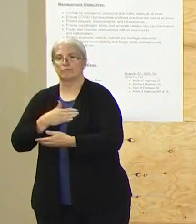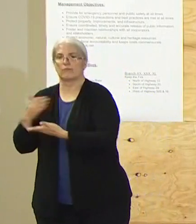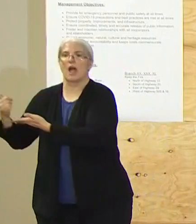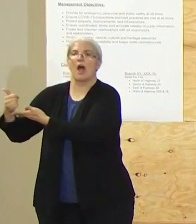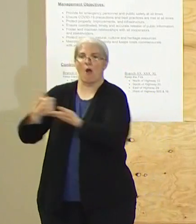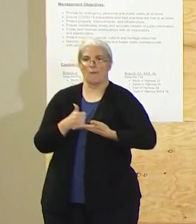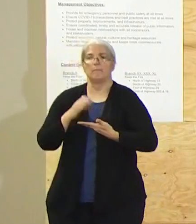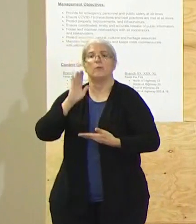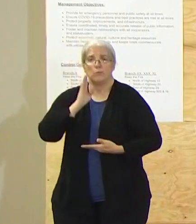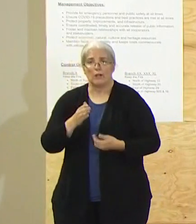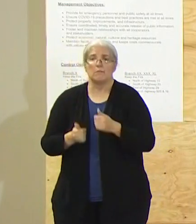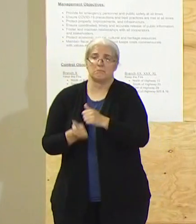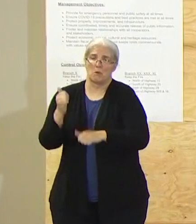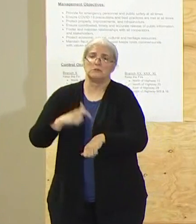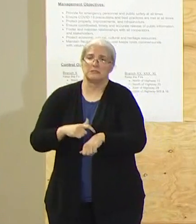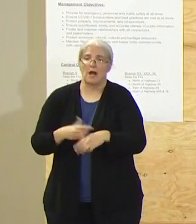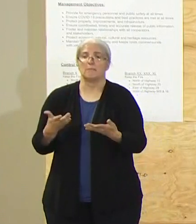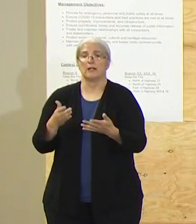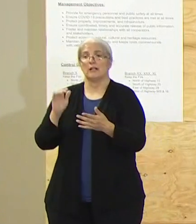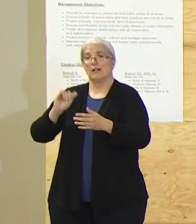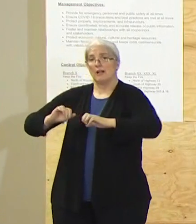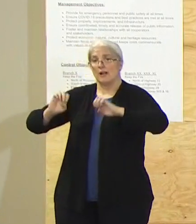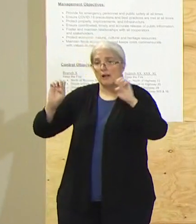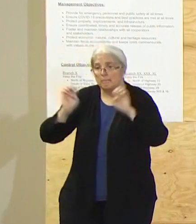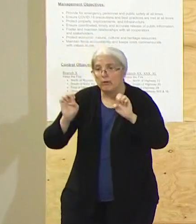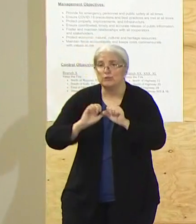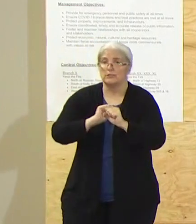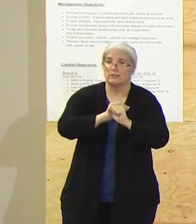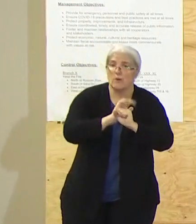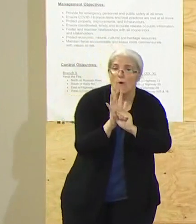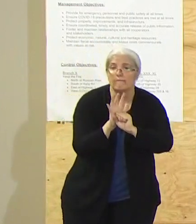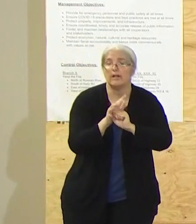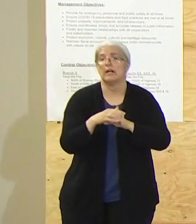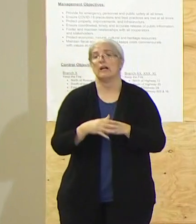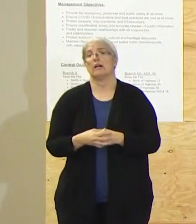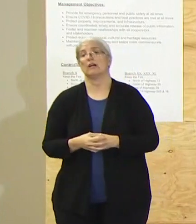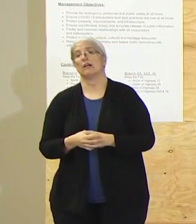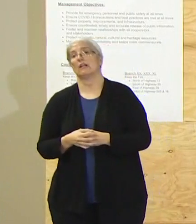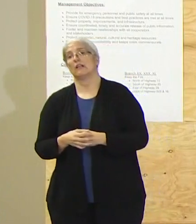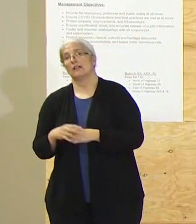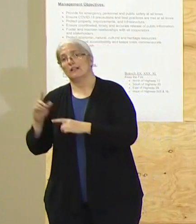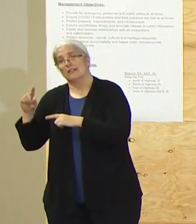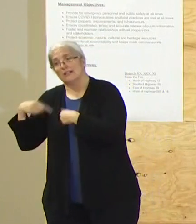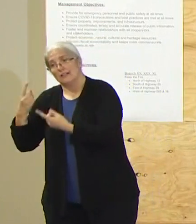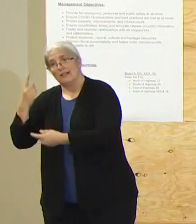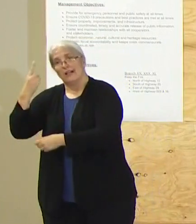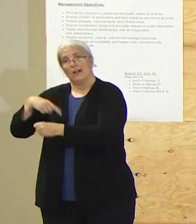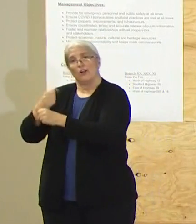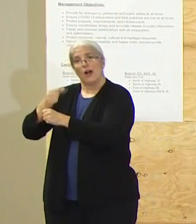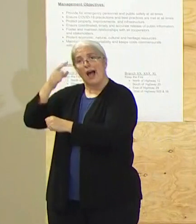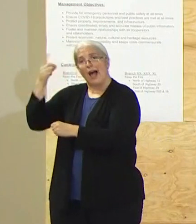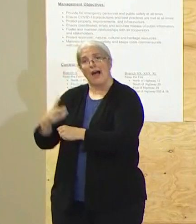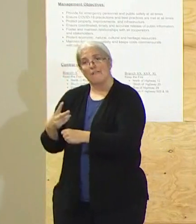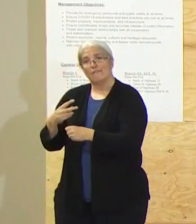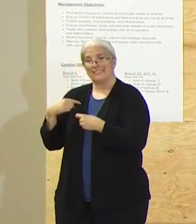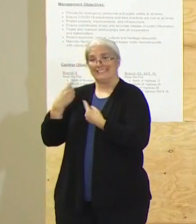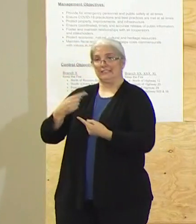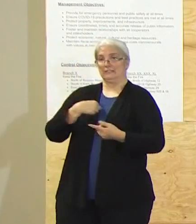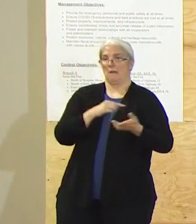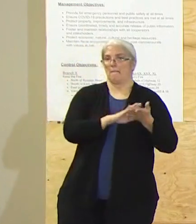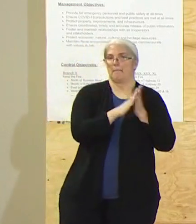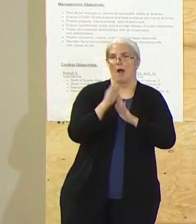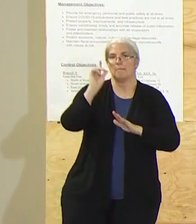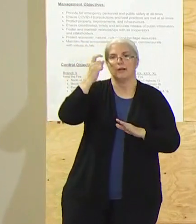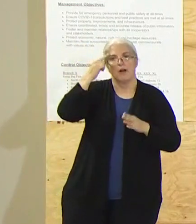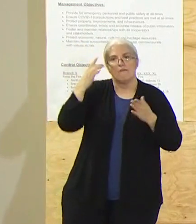through COVID and over the course of the last at least year and a half that I've been governor as it relates to these wildfires. He may make statements